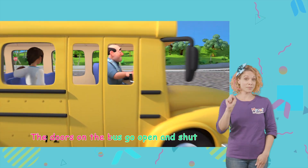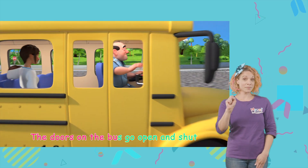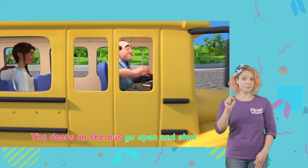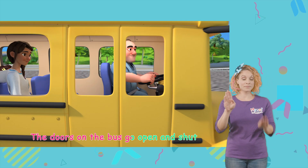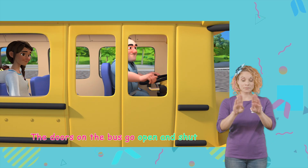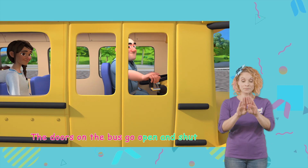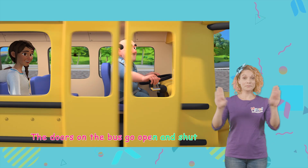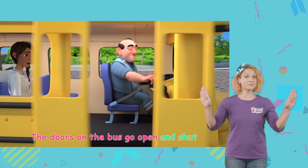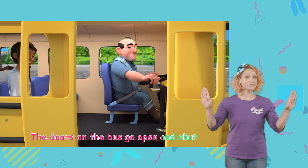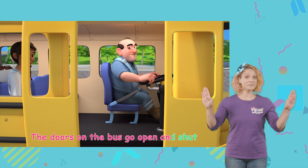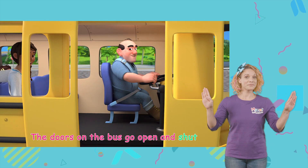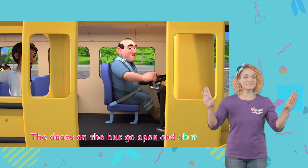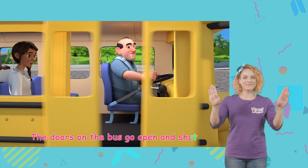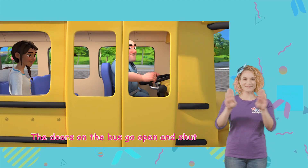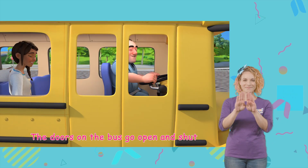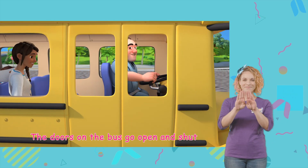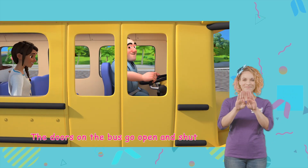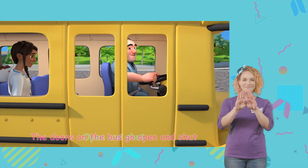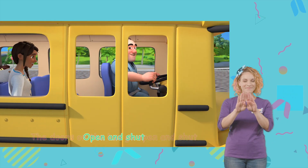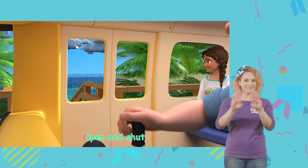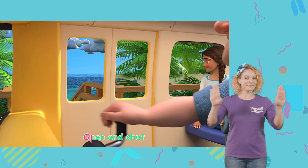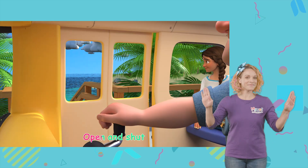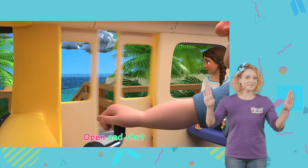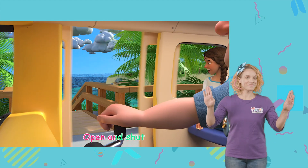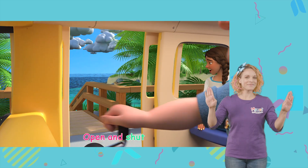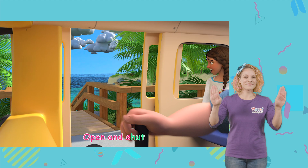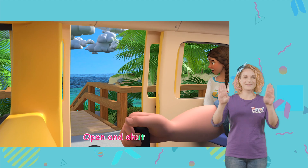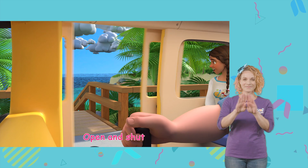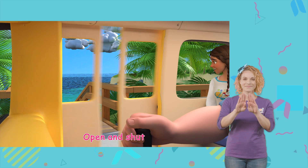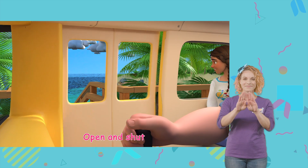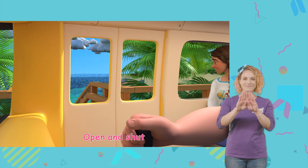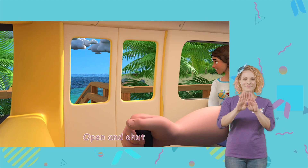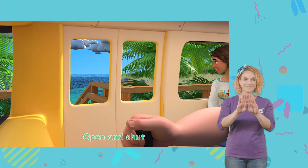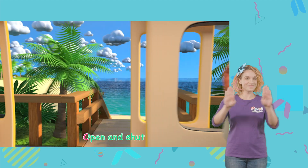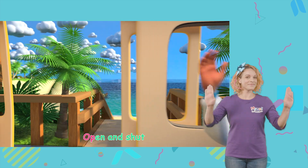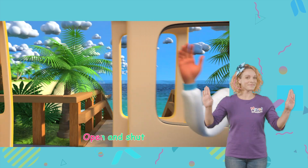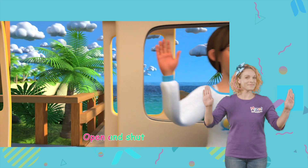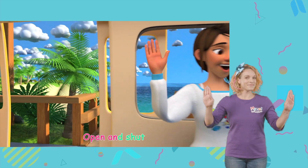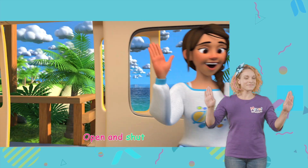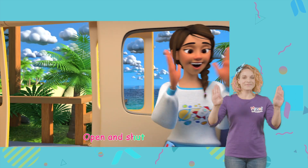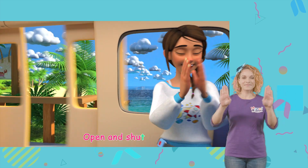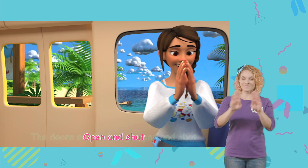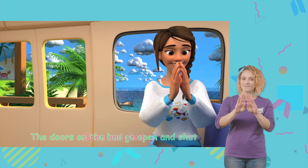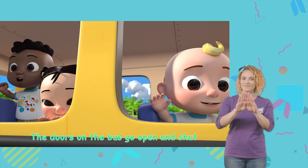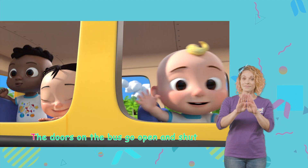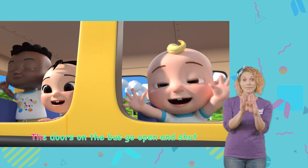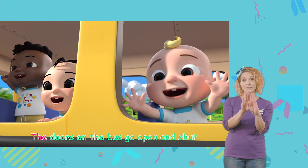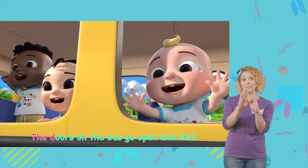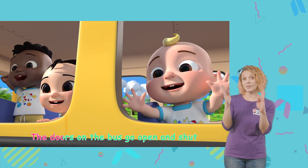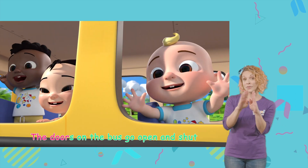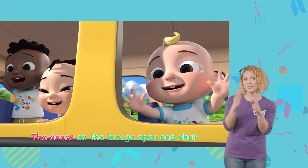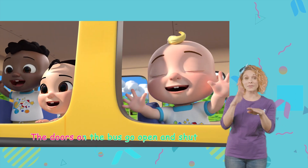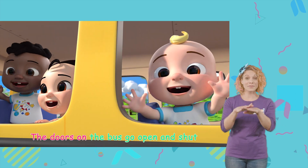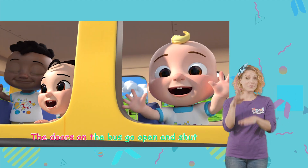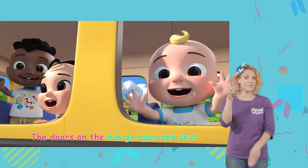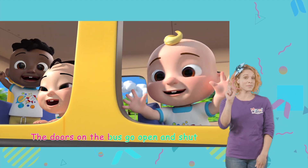bus go open and shut, open and shut, open and shut. The doors on the bus